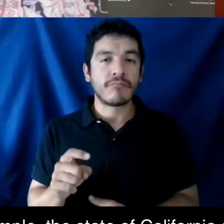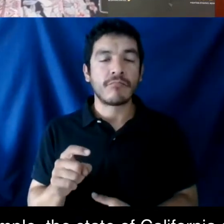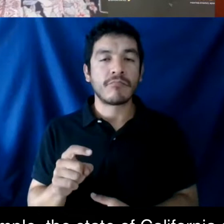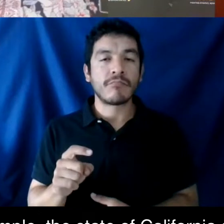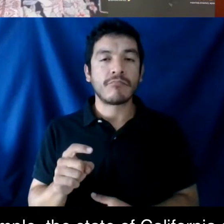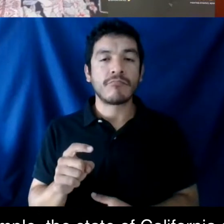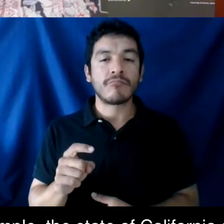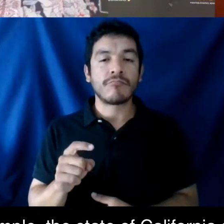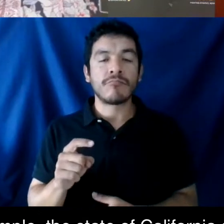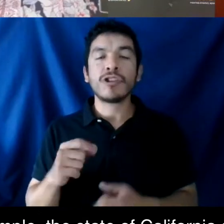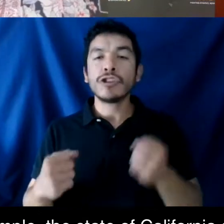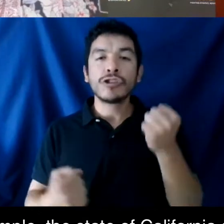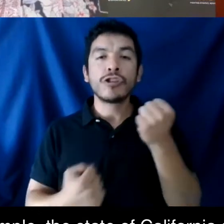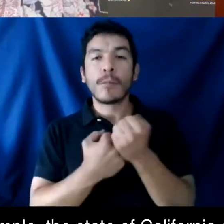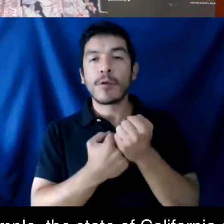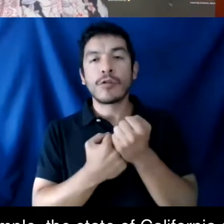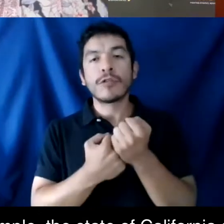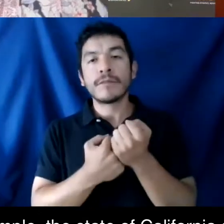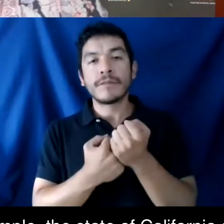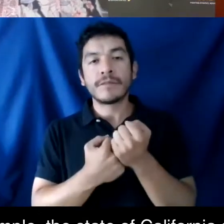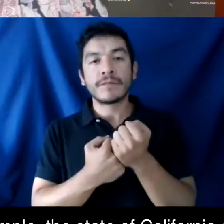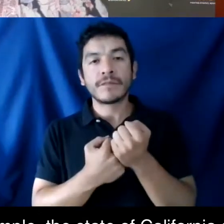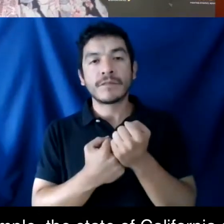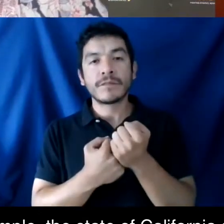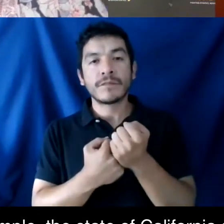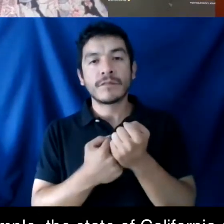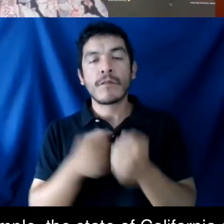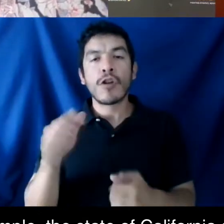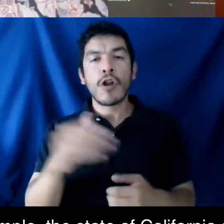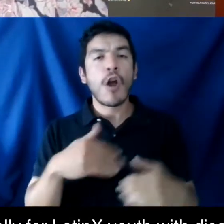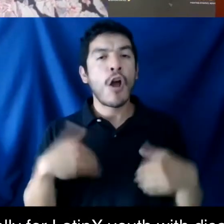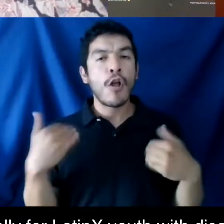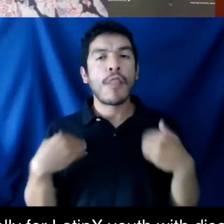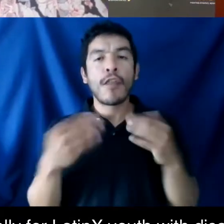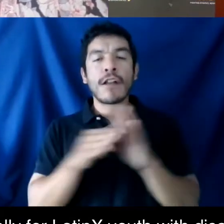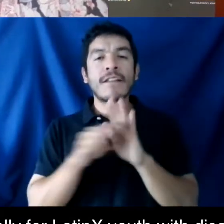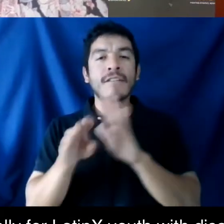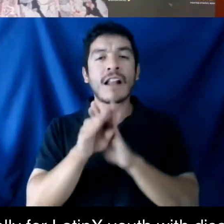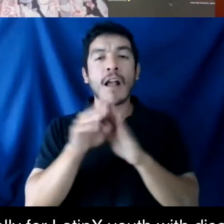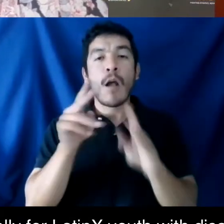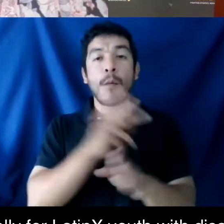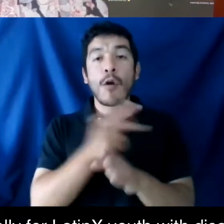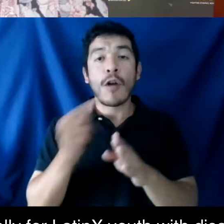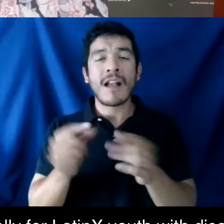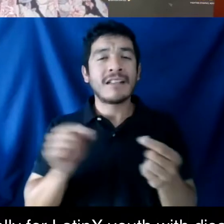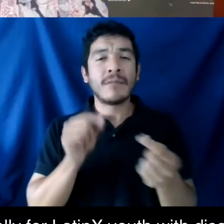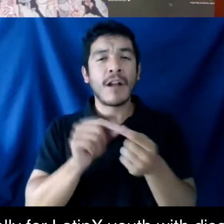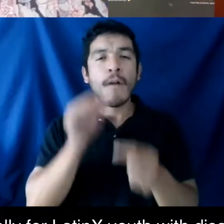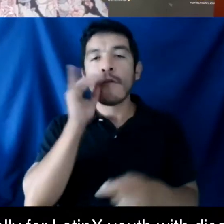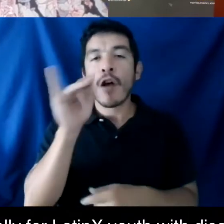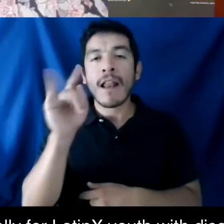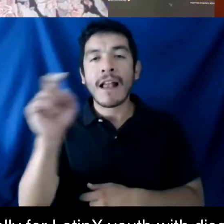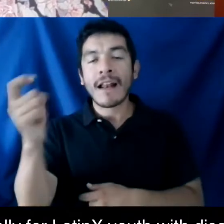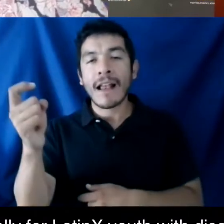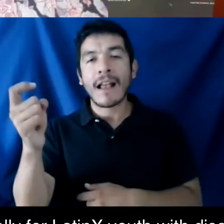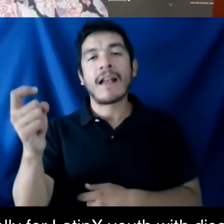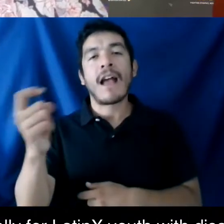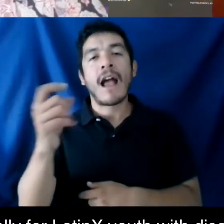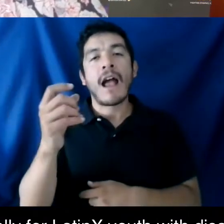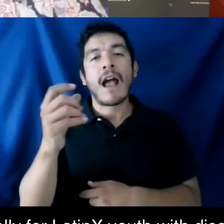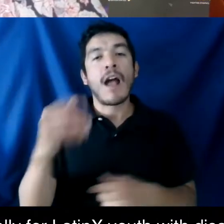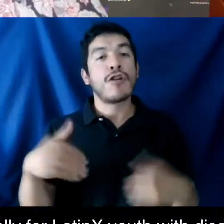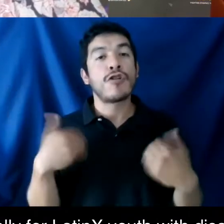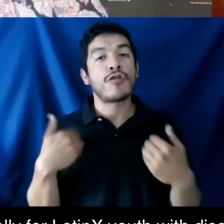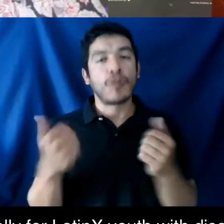be supporting youth development programs specifically for Latinx youth